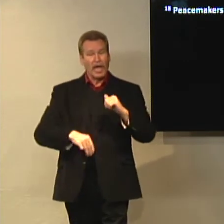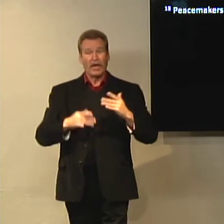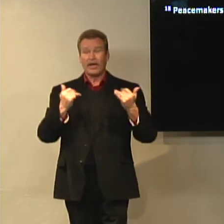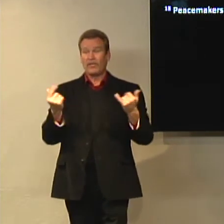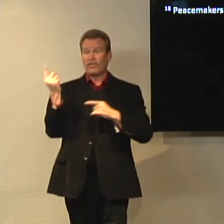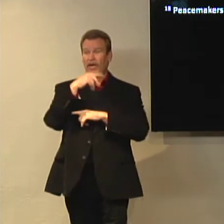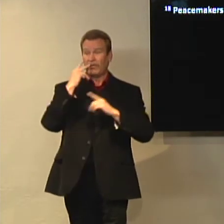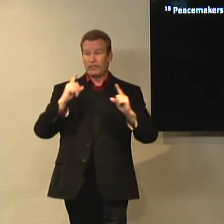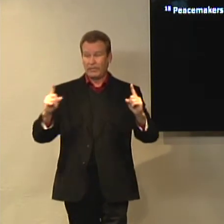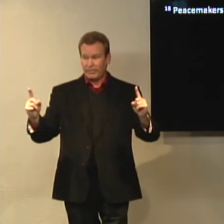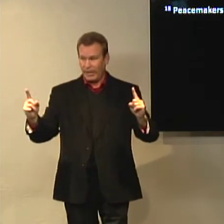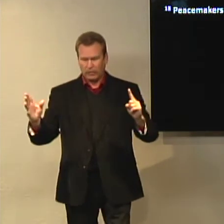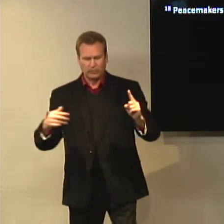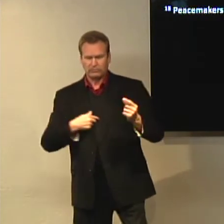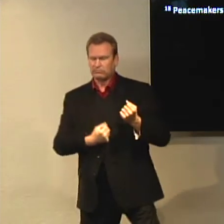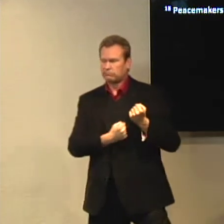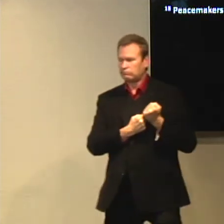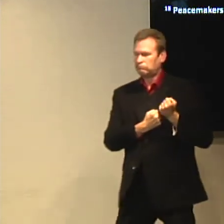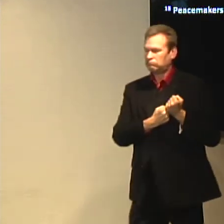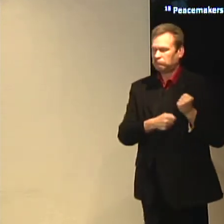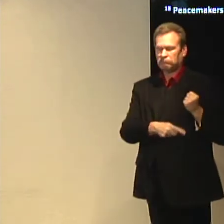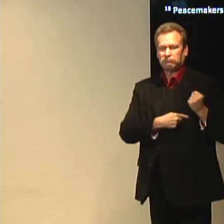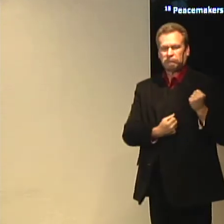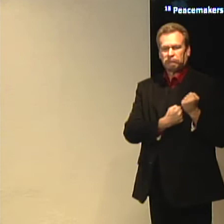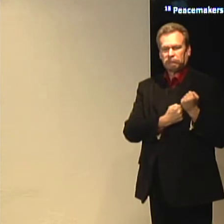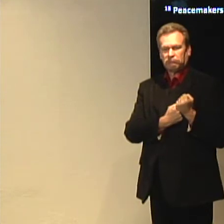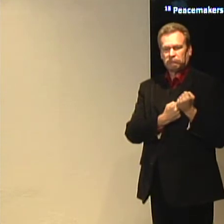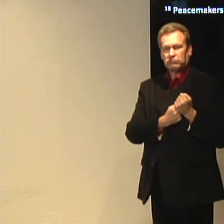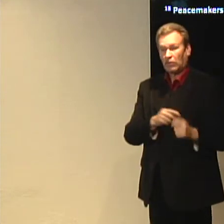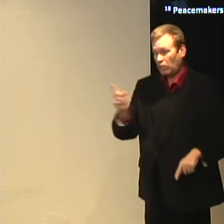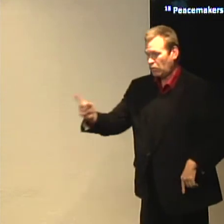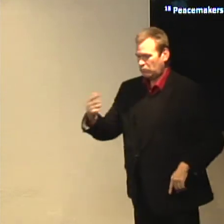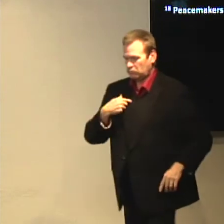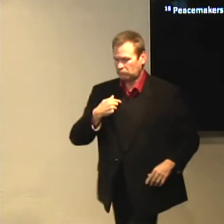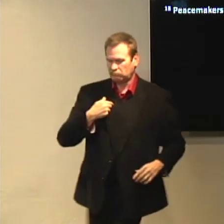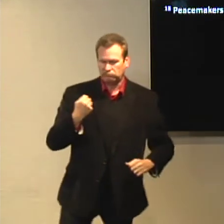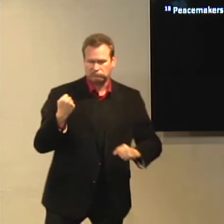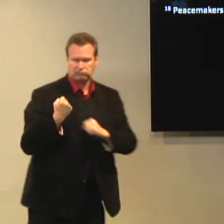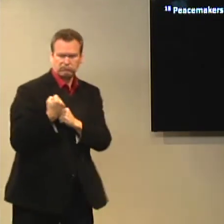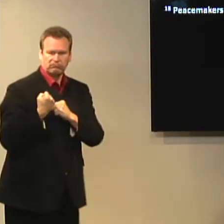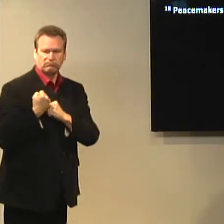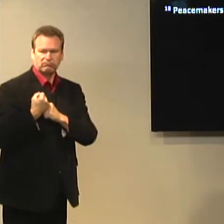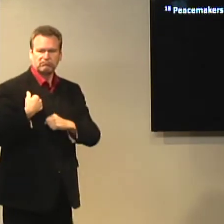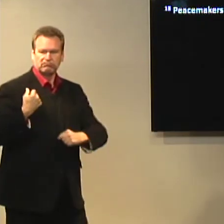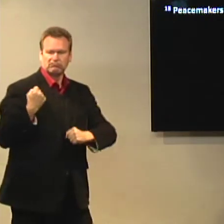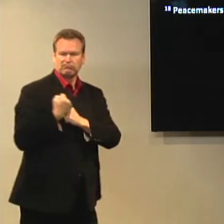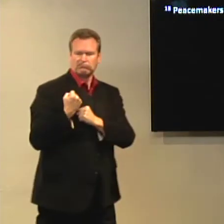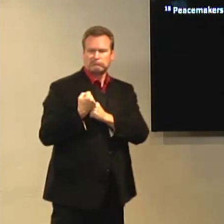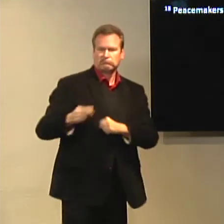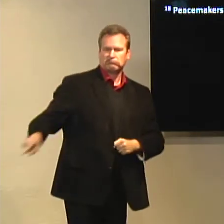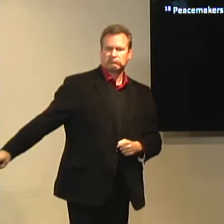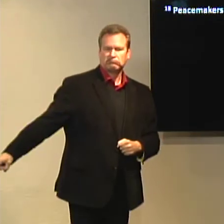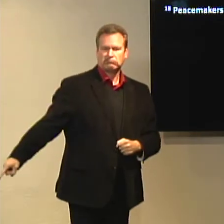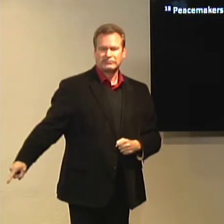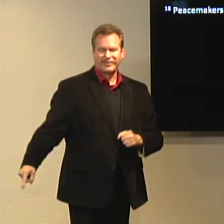of bringing them together. You don't just go and say, I'm going to support this person, or no, I'll go support that